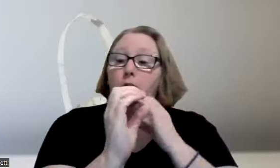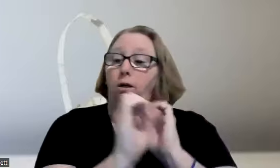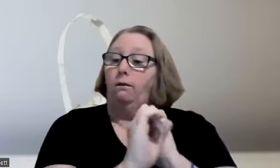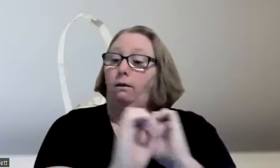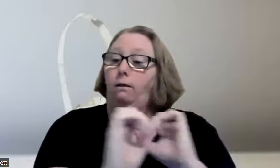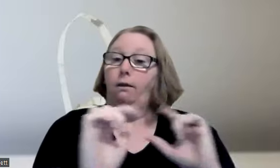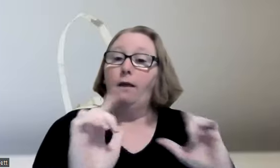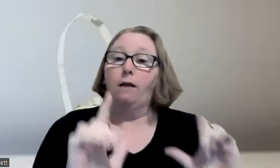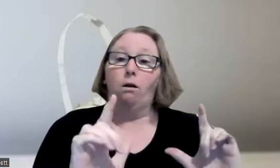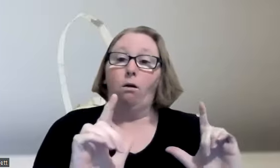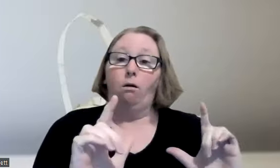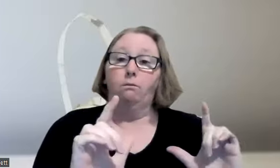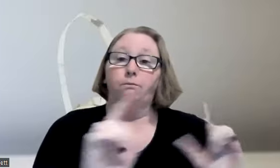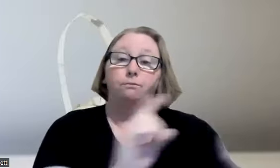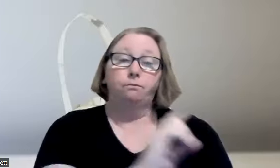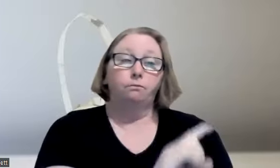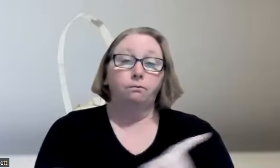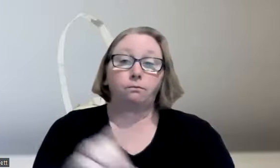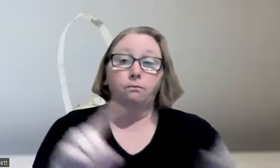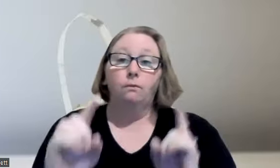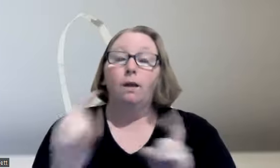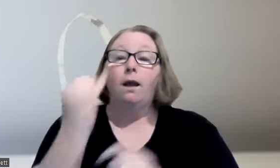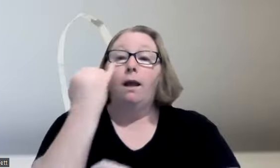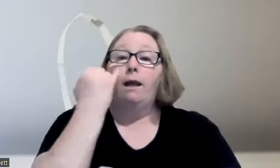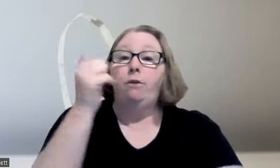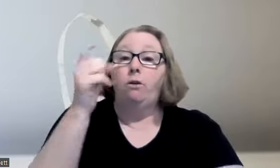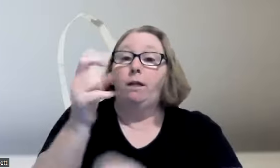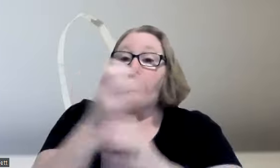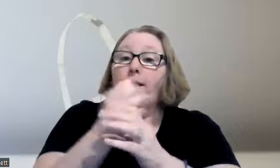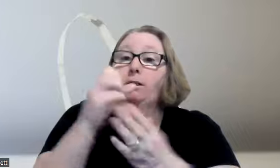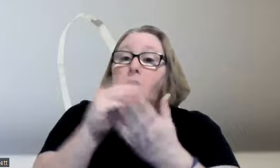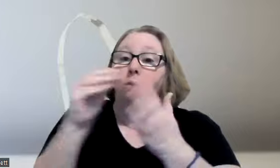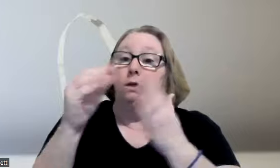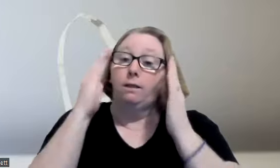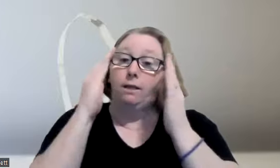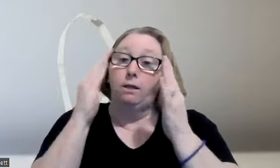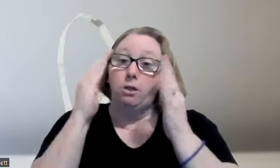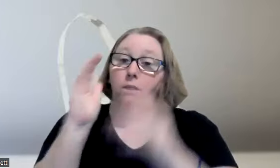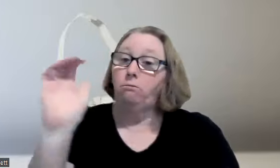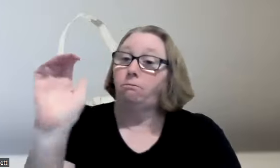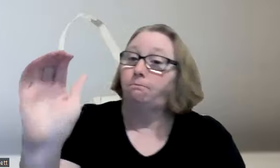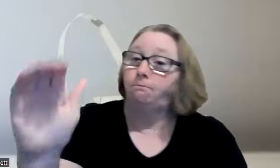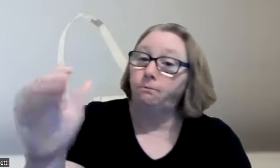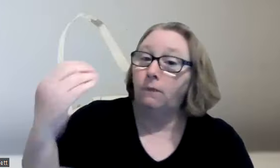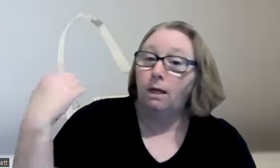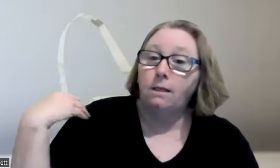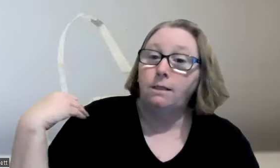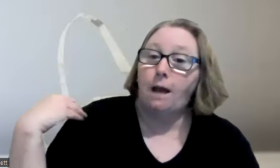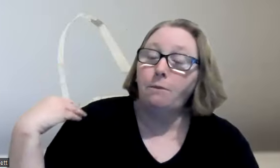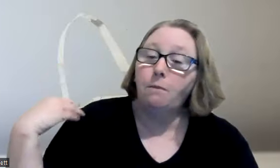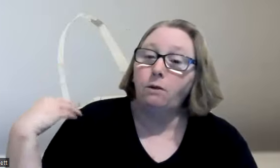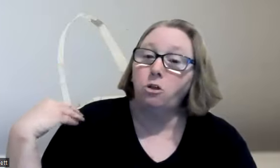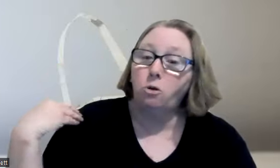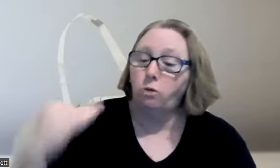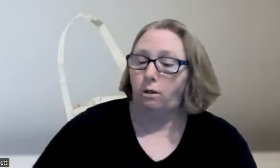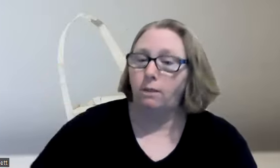communication. That's all. If you need to get the student's attention, tap them on the shoulder,